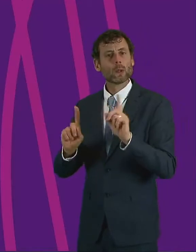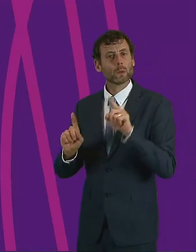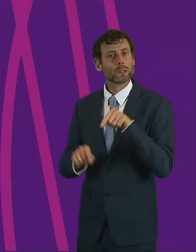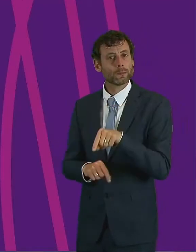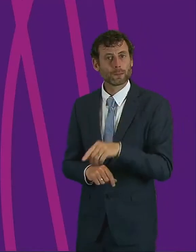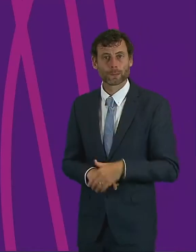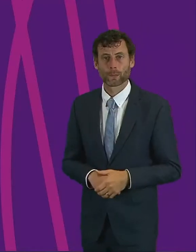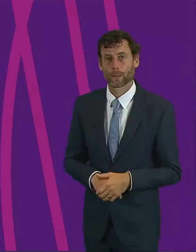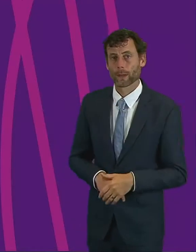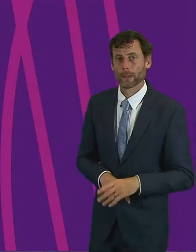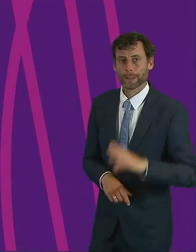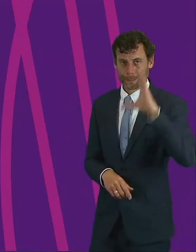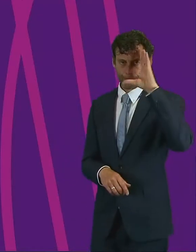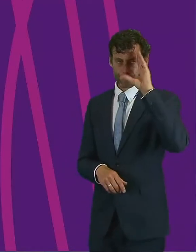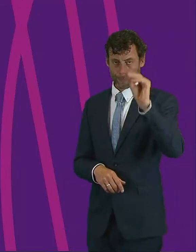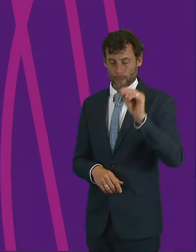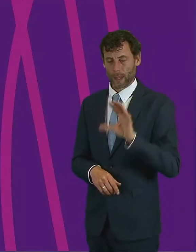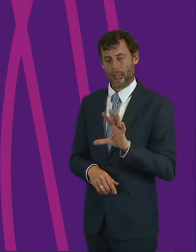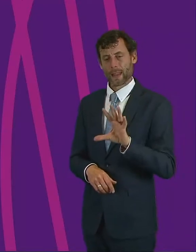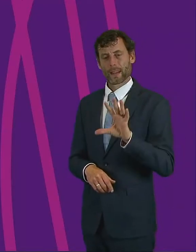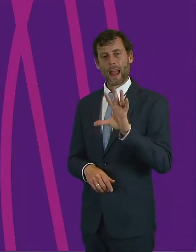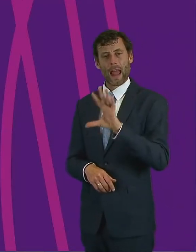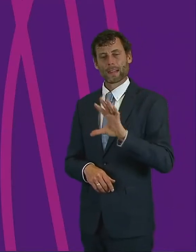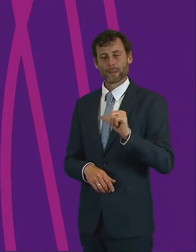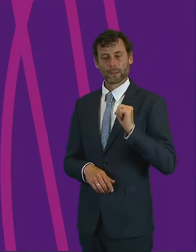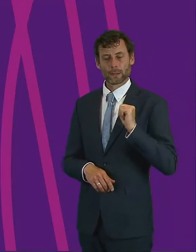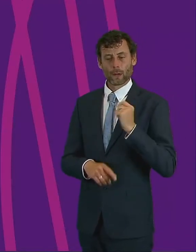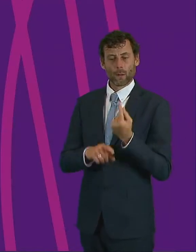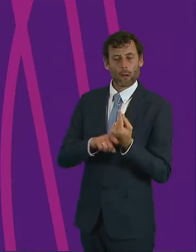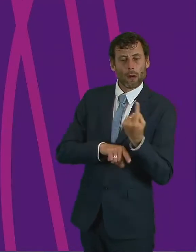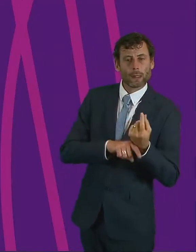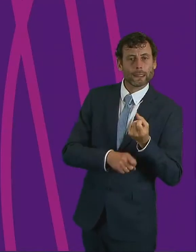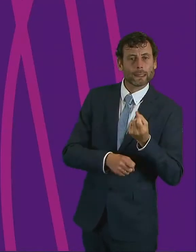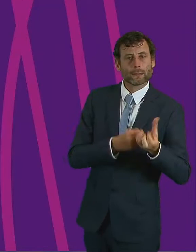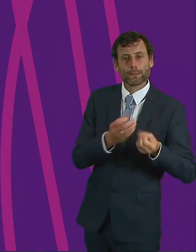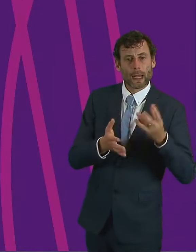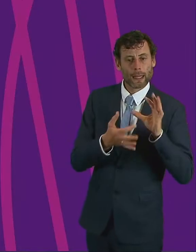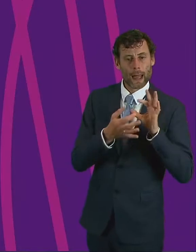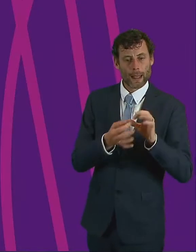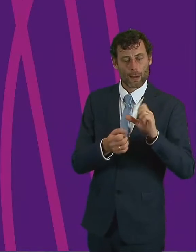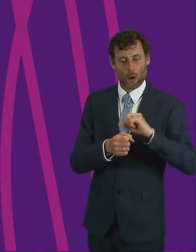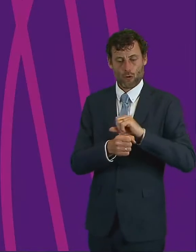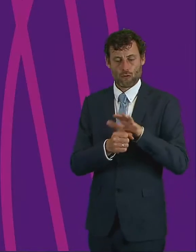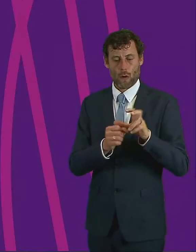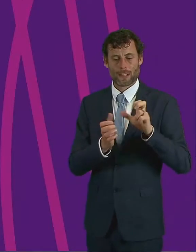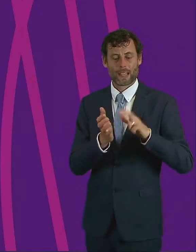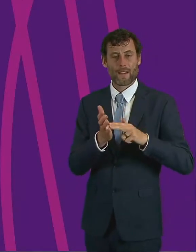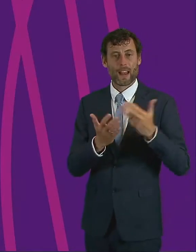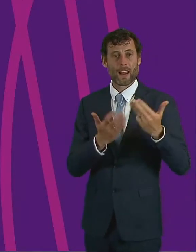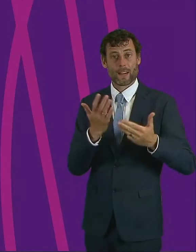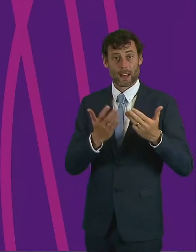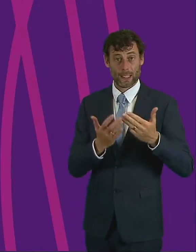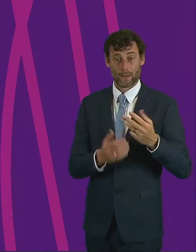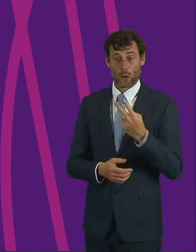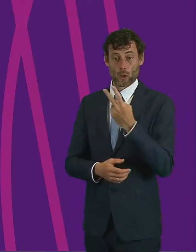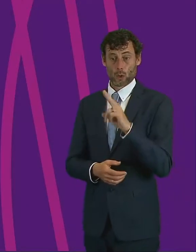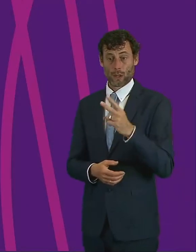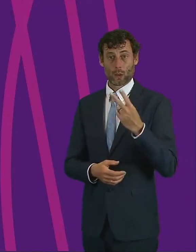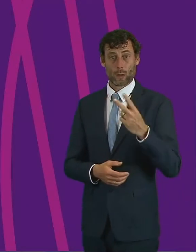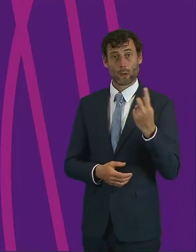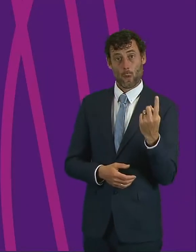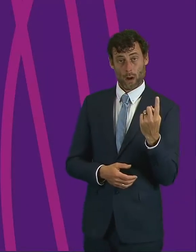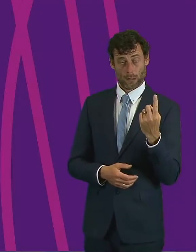the currently notified estimate of COVID-related consequentials for the 2020-21 Scottish budget is £4.6